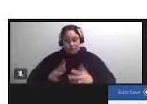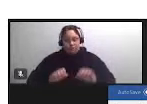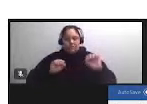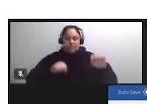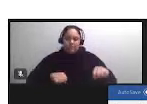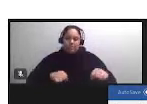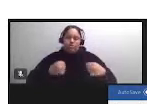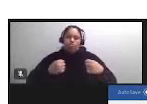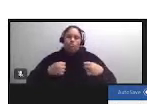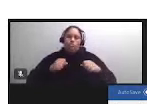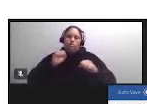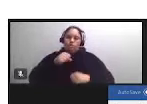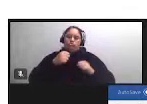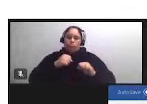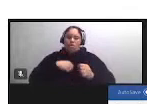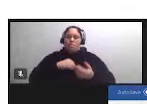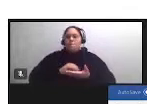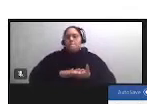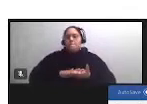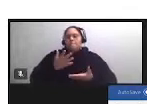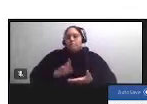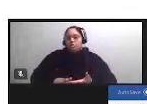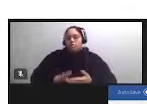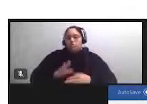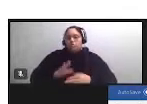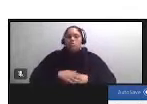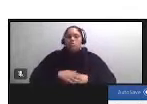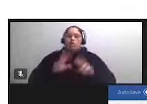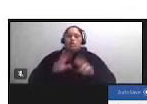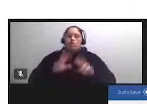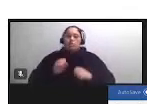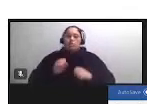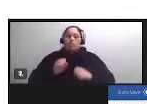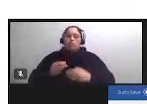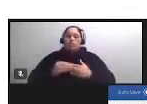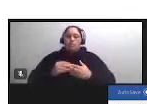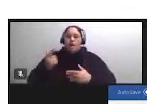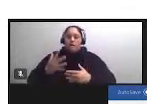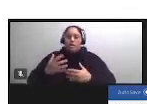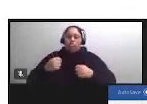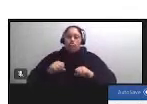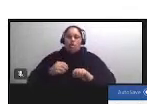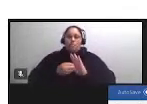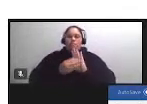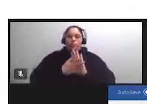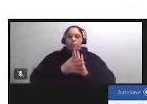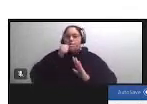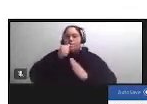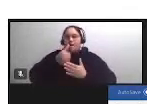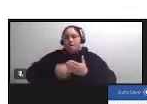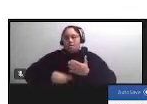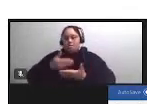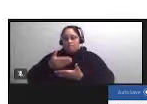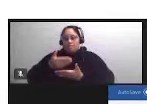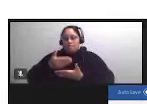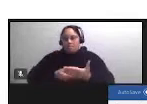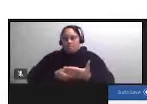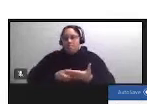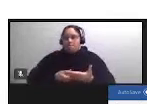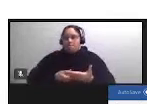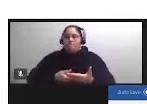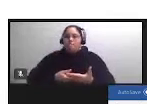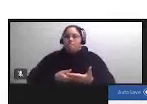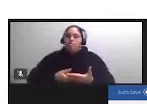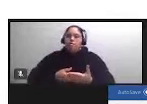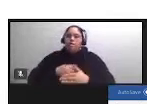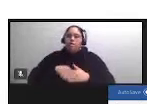Chair. I've got it, Chair. So on the issue of Member Lecker, Chair, I will put it in the letter, Chair.